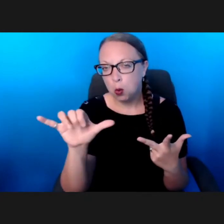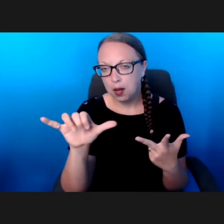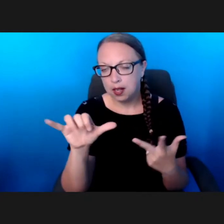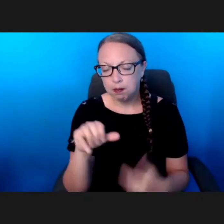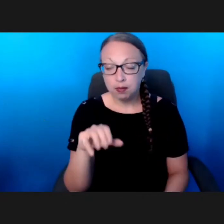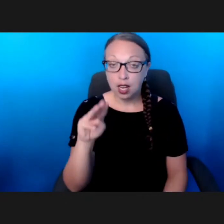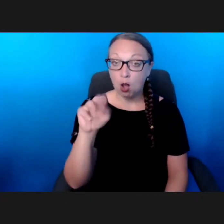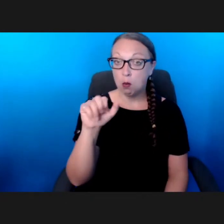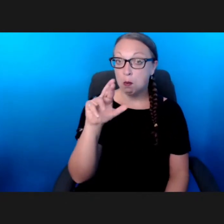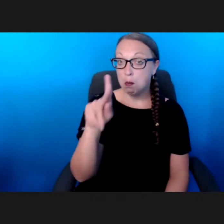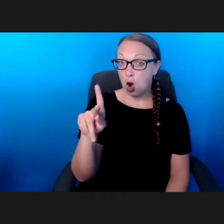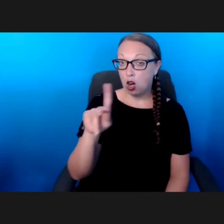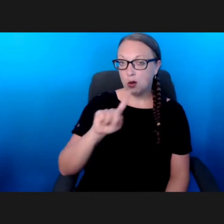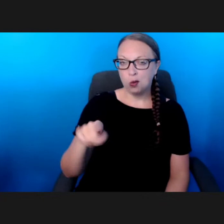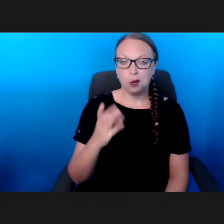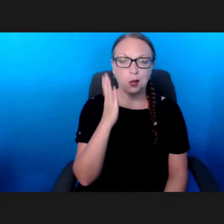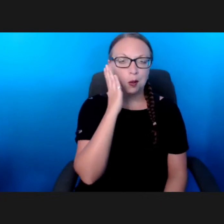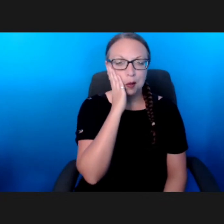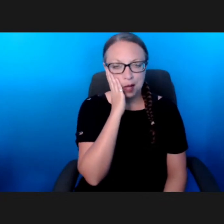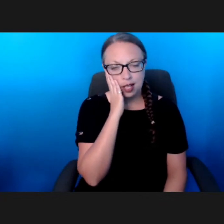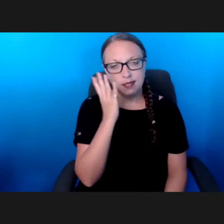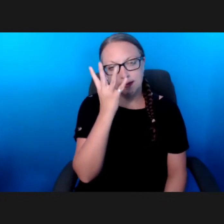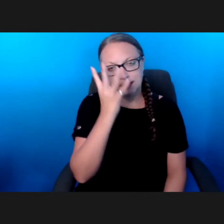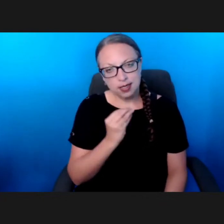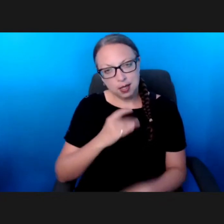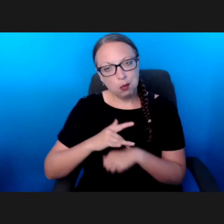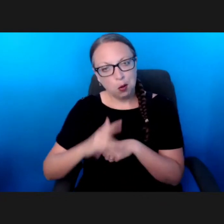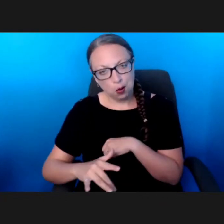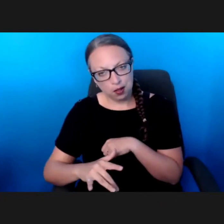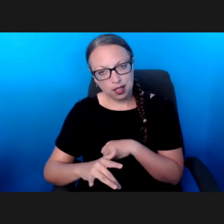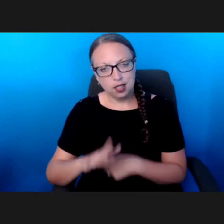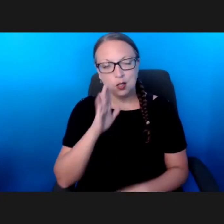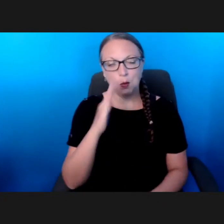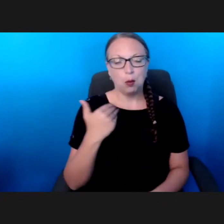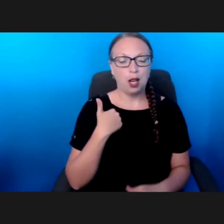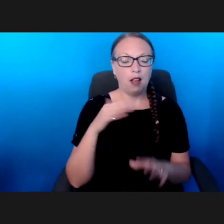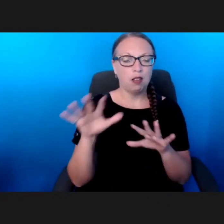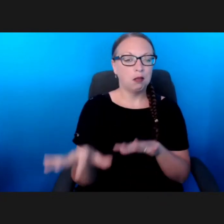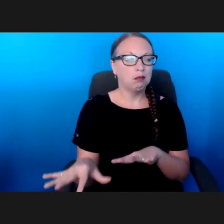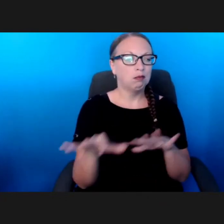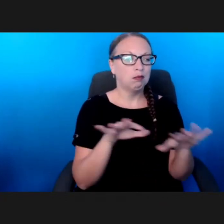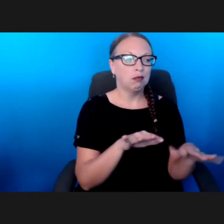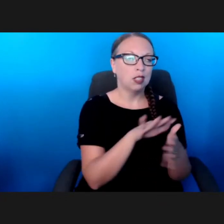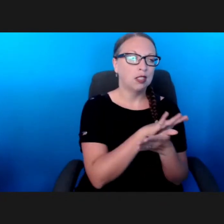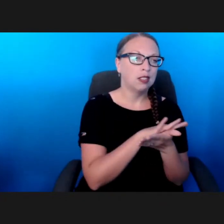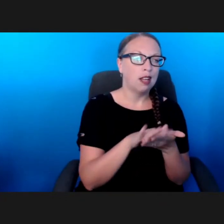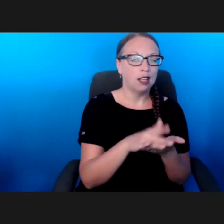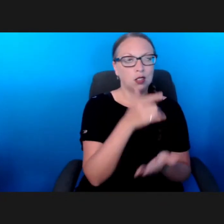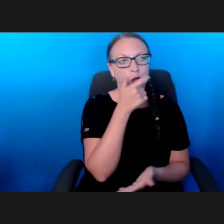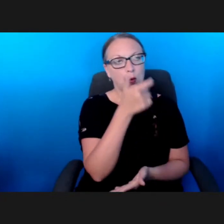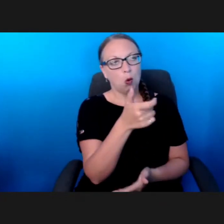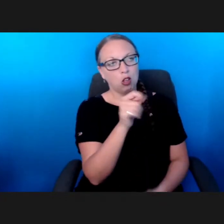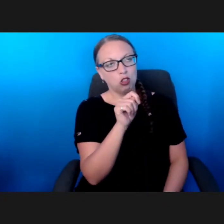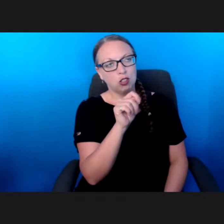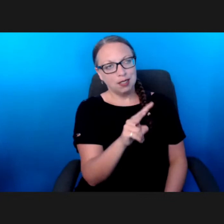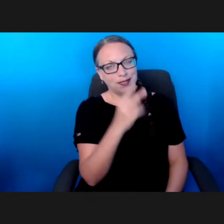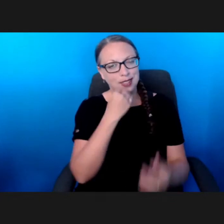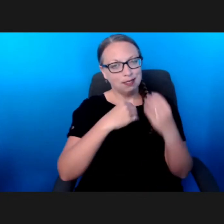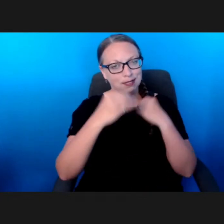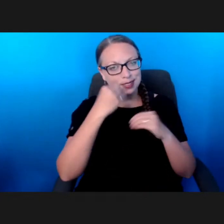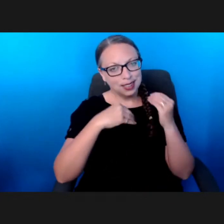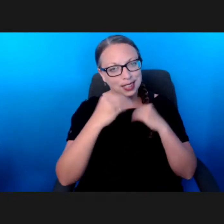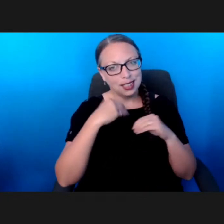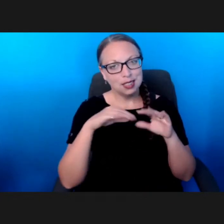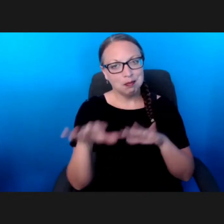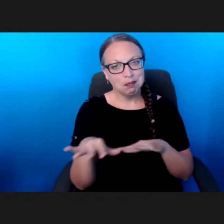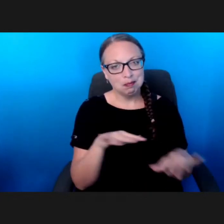we would enjoy a tranquil, stress-free zone of TV programs, snacks, and downtime. It was during just